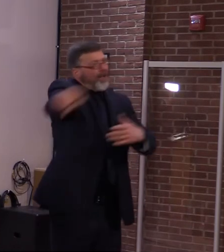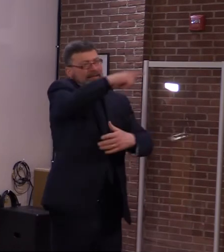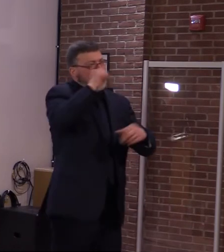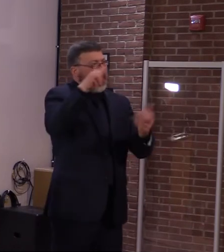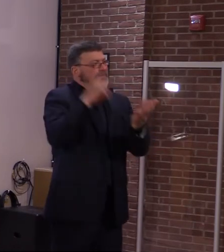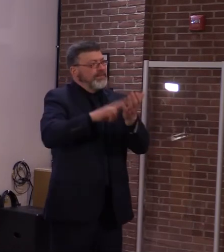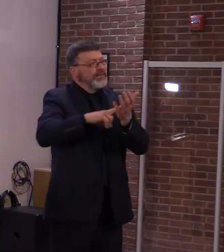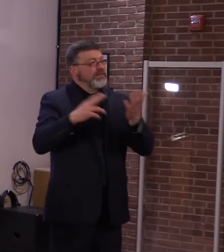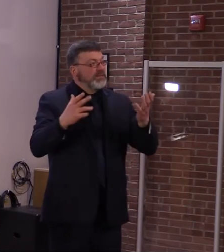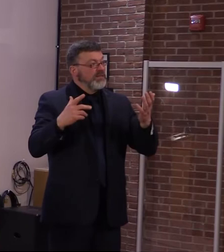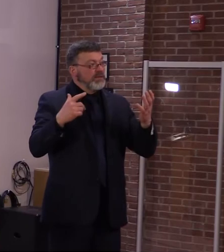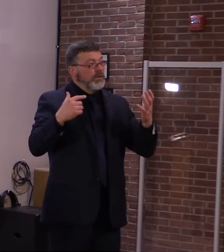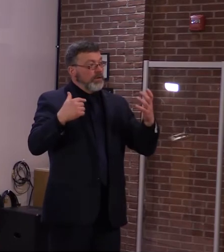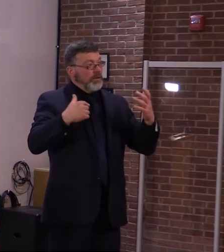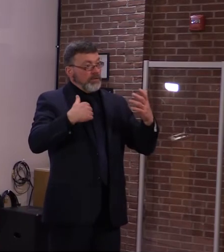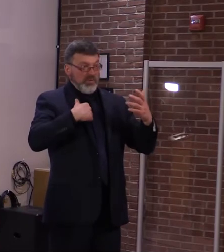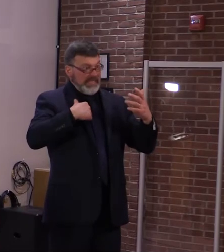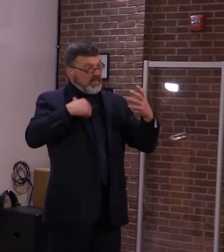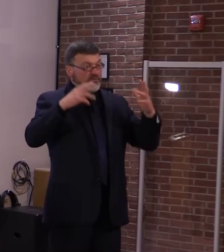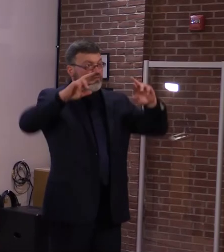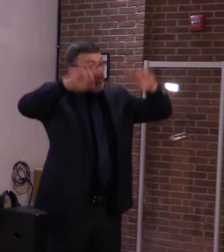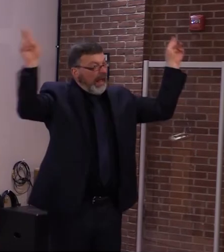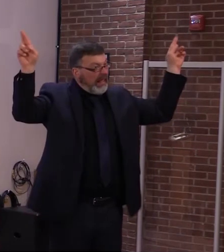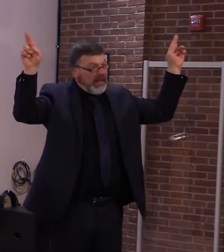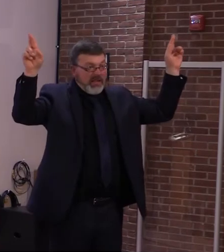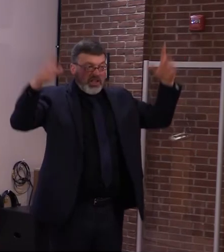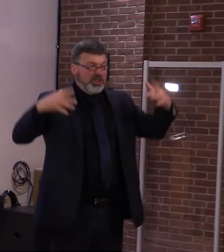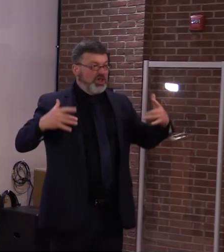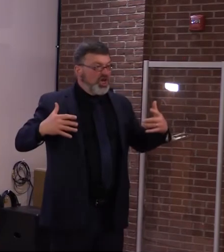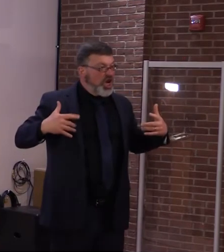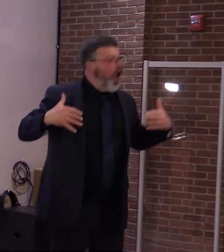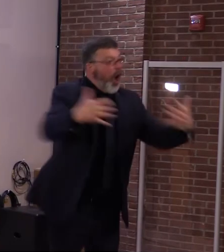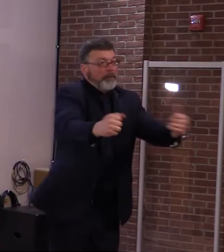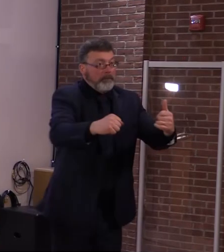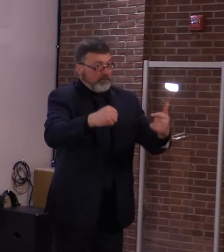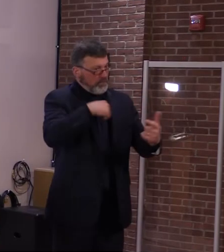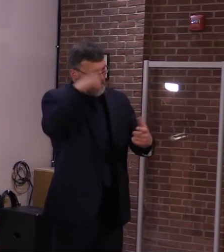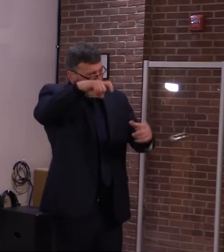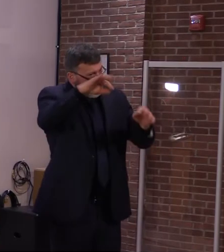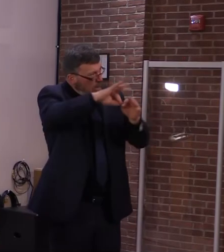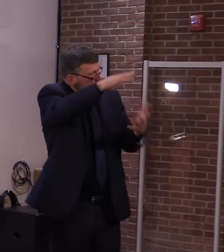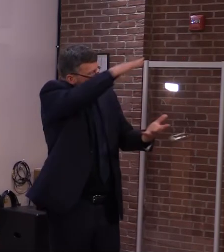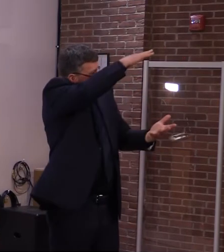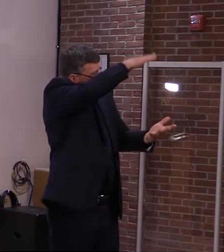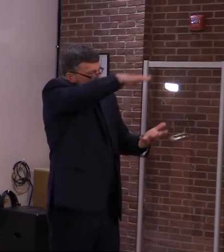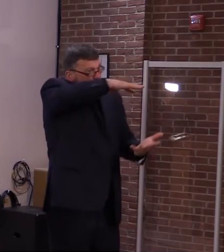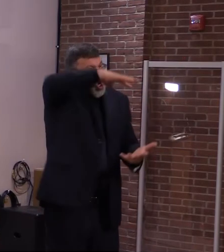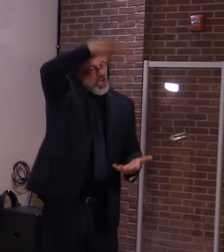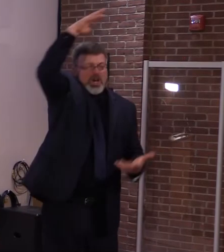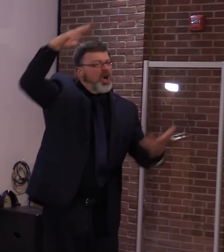through the second gentleman to the VP and to the president.